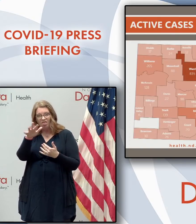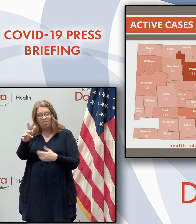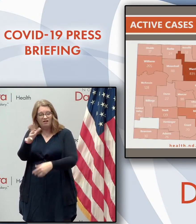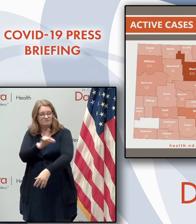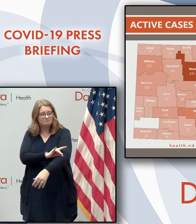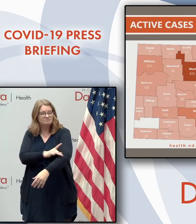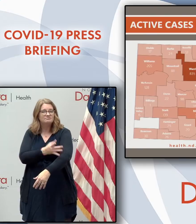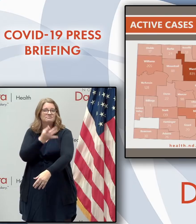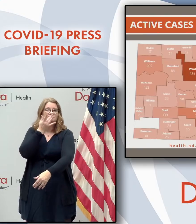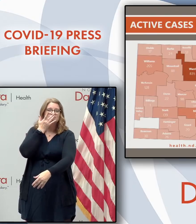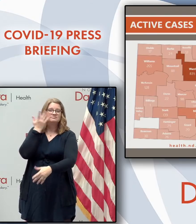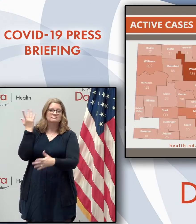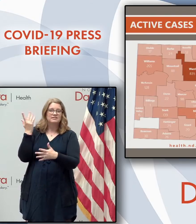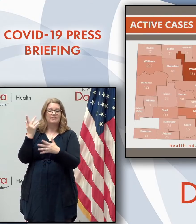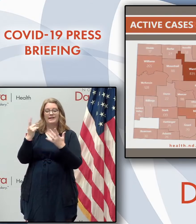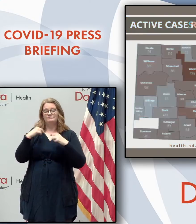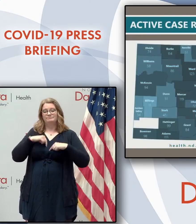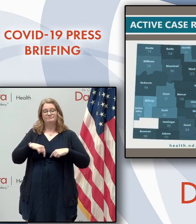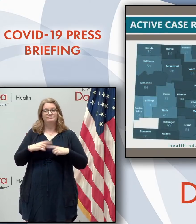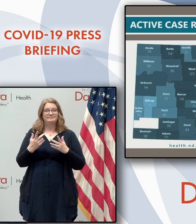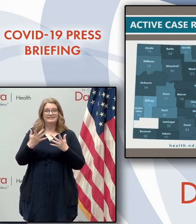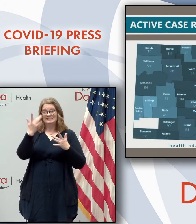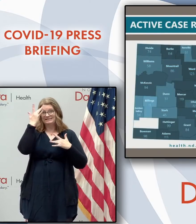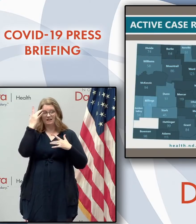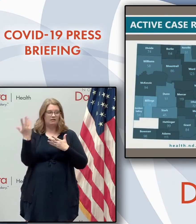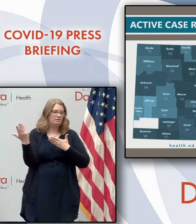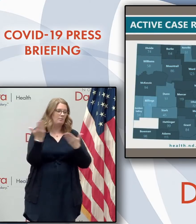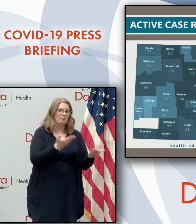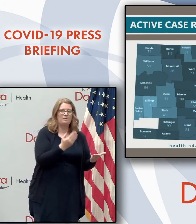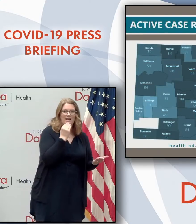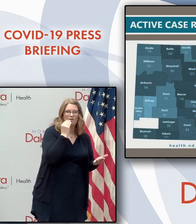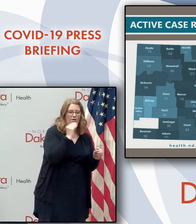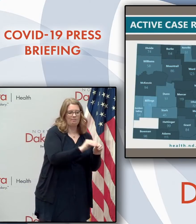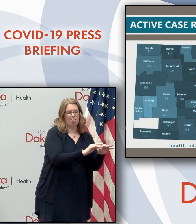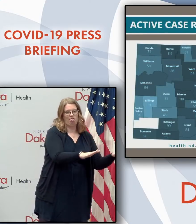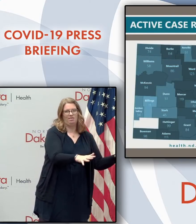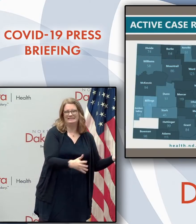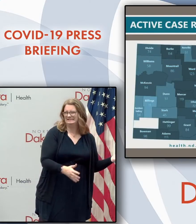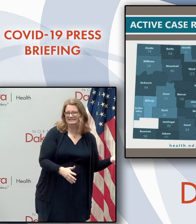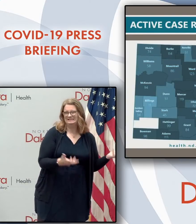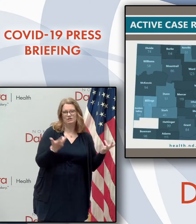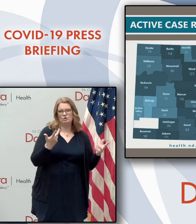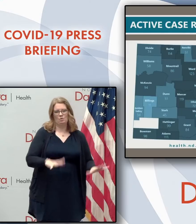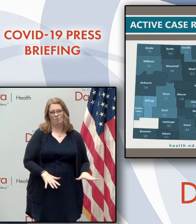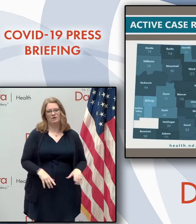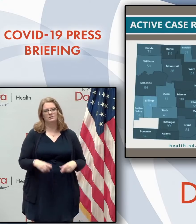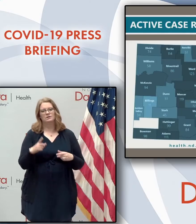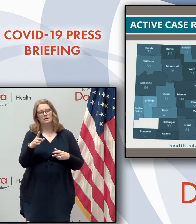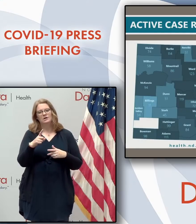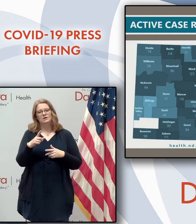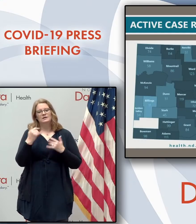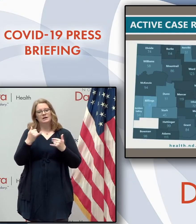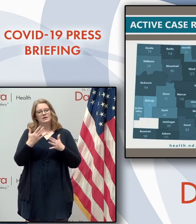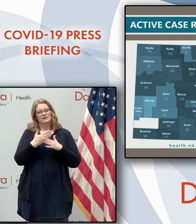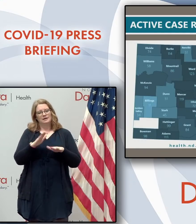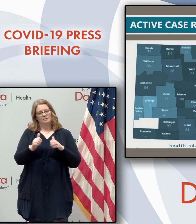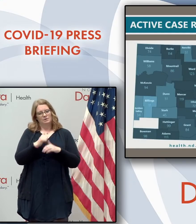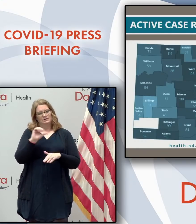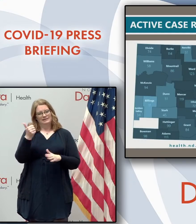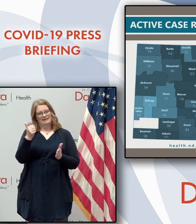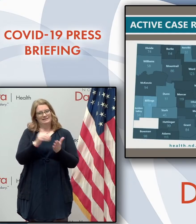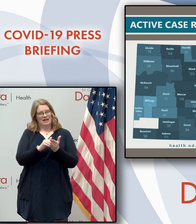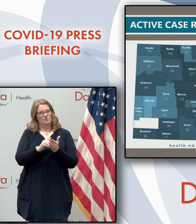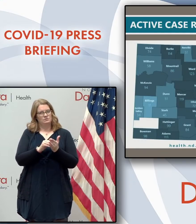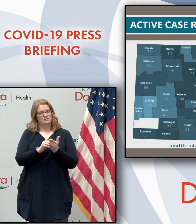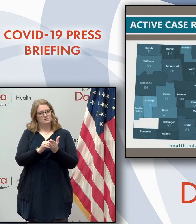we take a look at the case rate, again, this is where we're dividing this by per 10,000 residents. You can